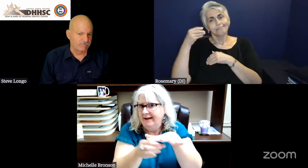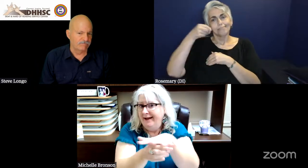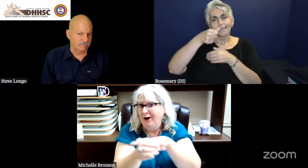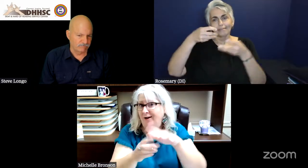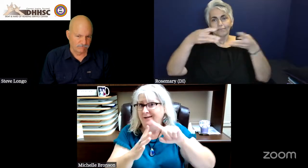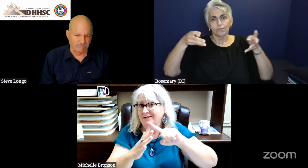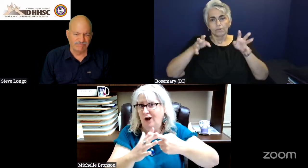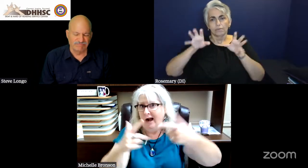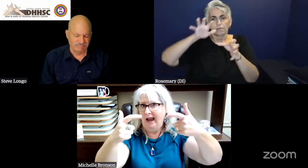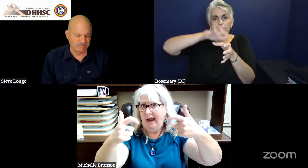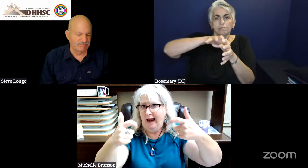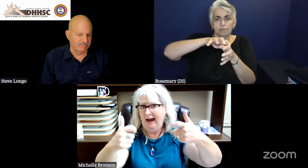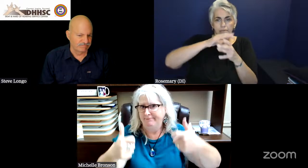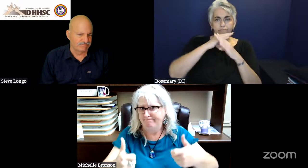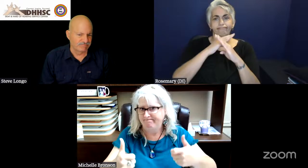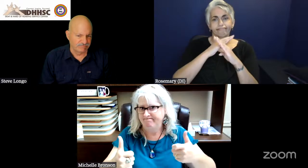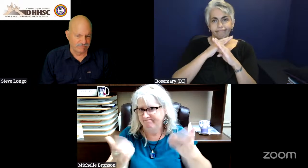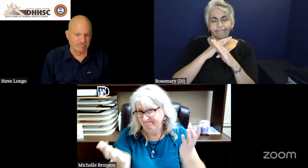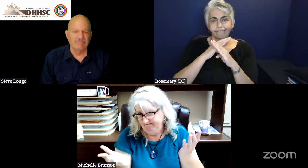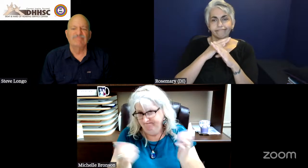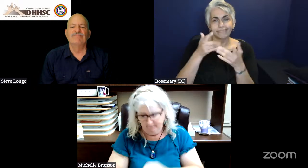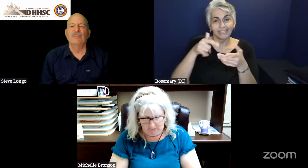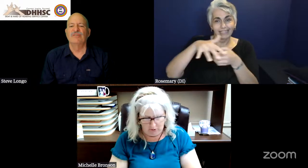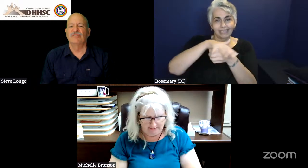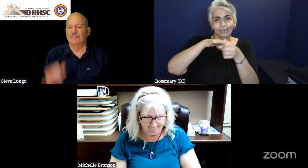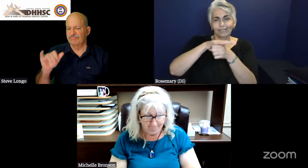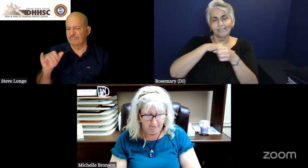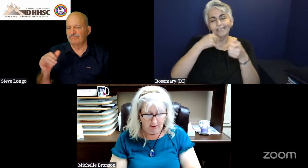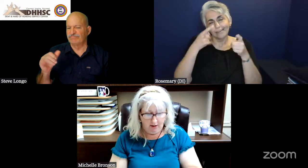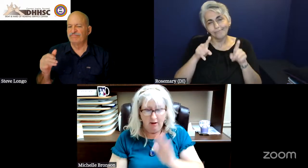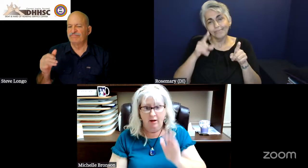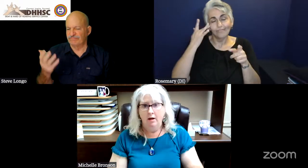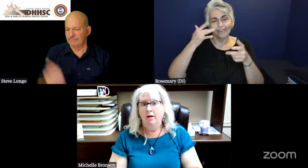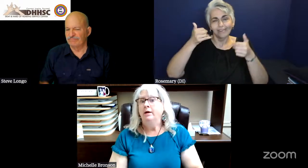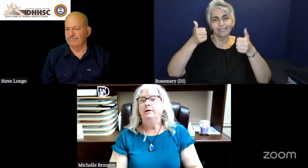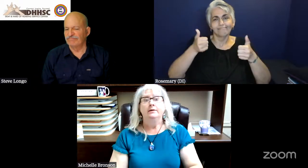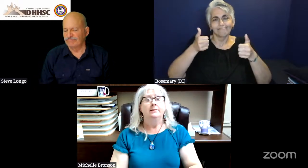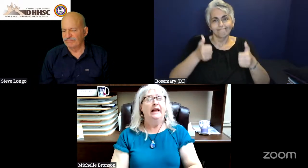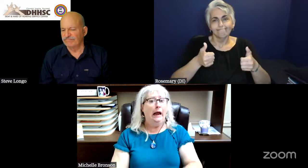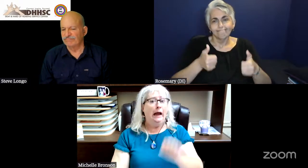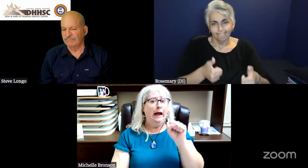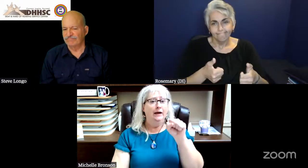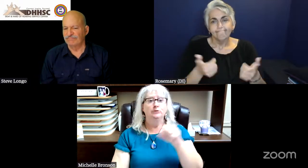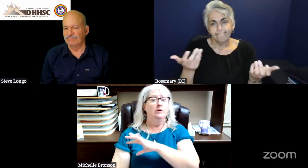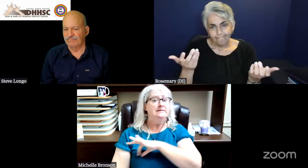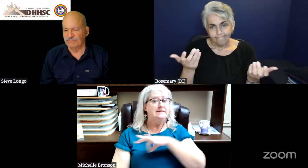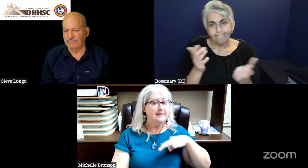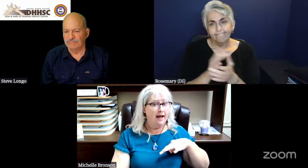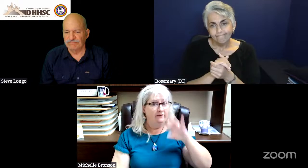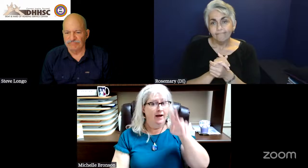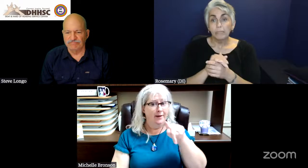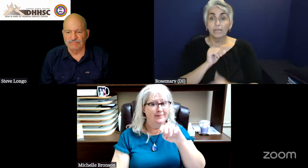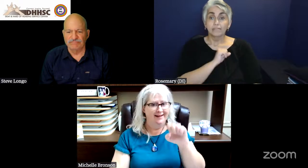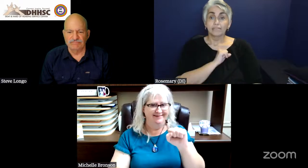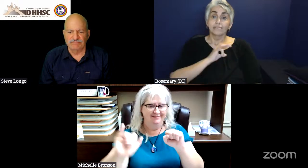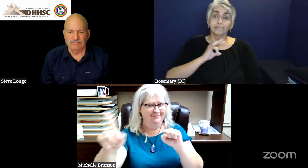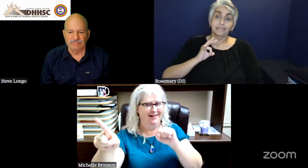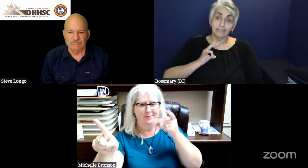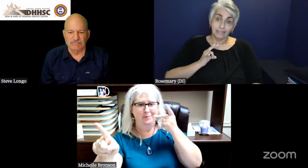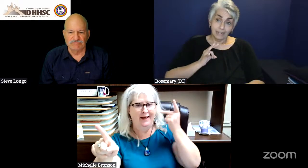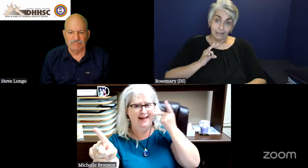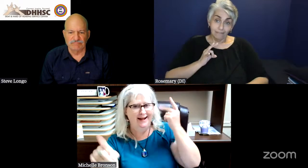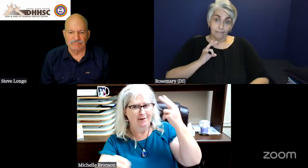that because we have to protect our part. The neighborhood's apparently degenerating a bit.